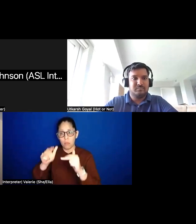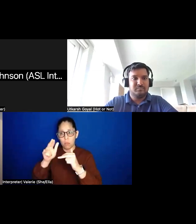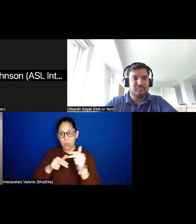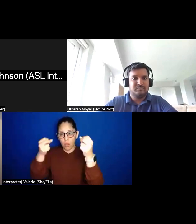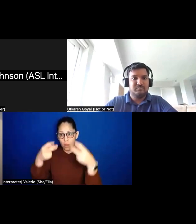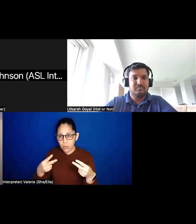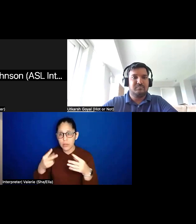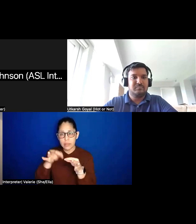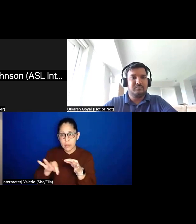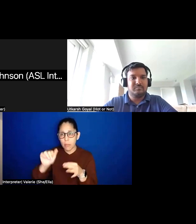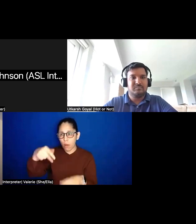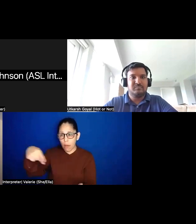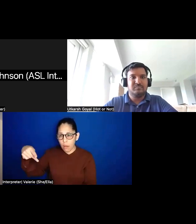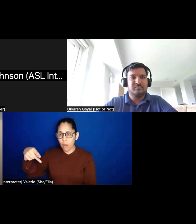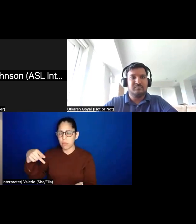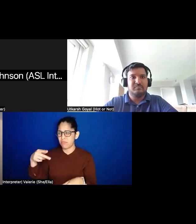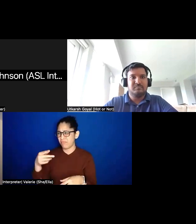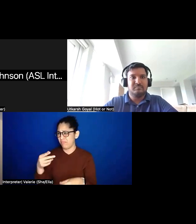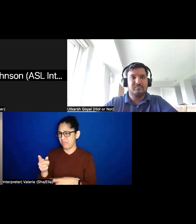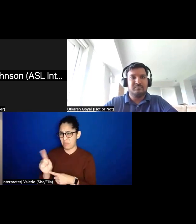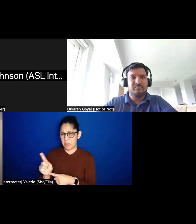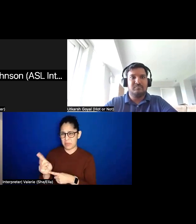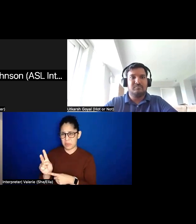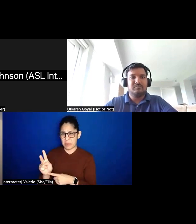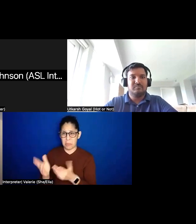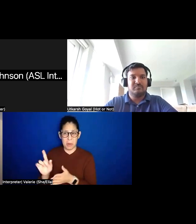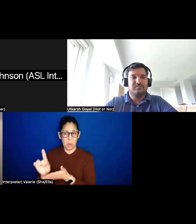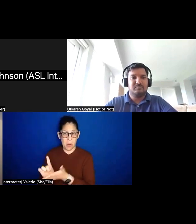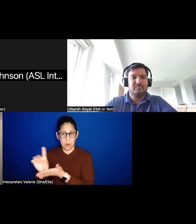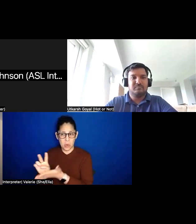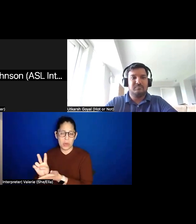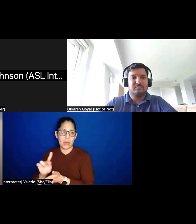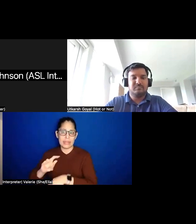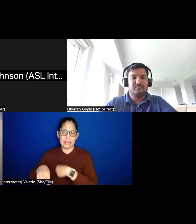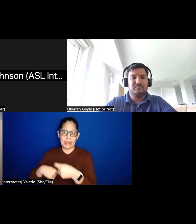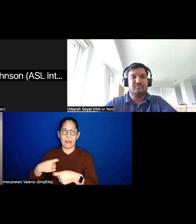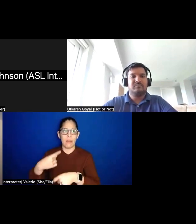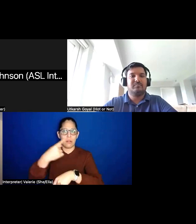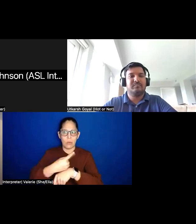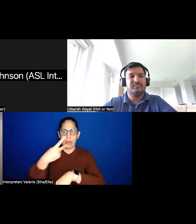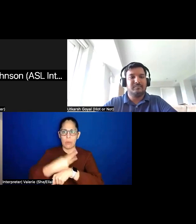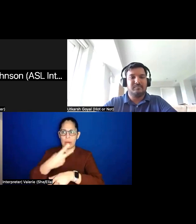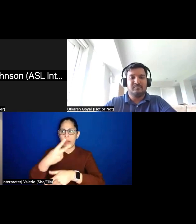simple app in minutes, hours, rather than days and weeks.